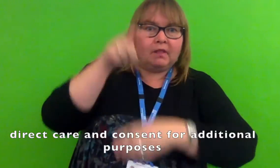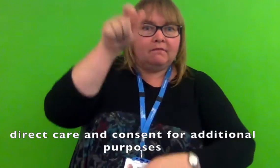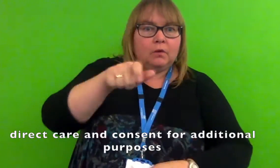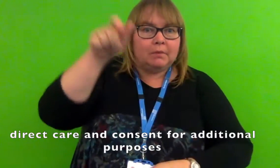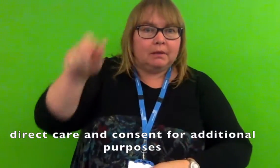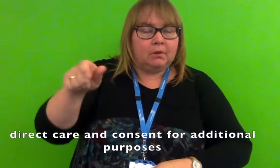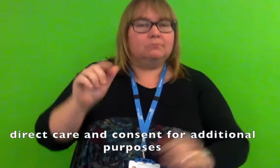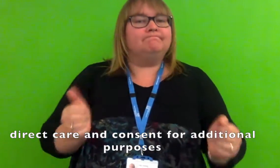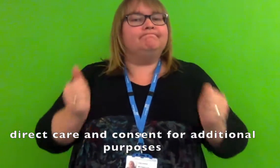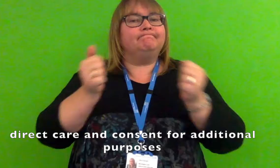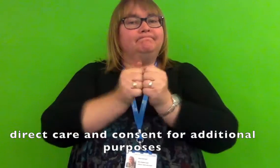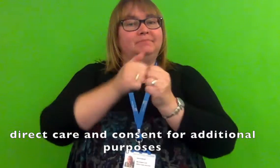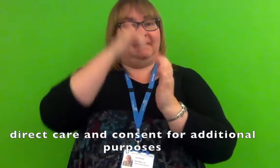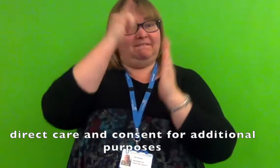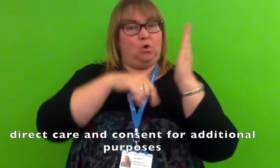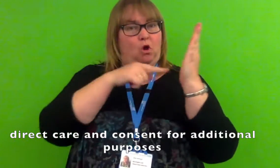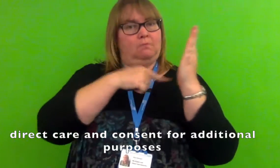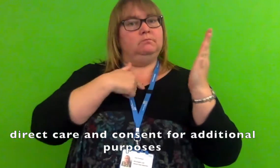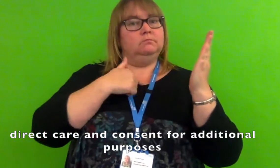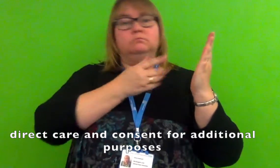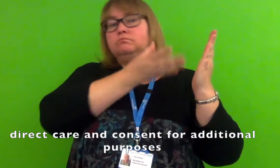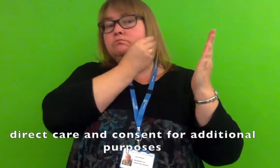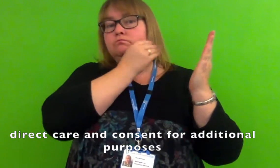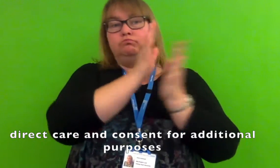the direct care and consent for additional purposes.